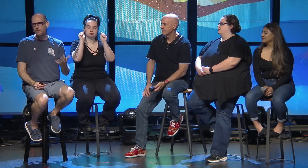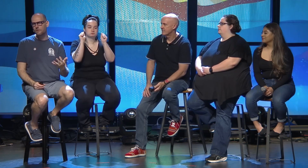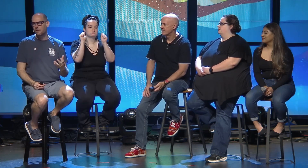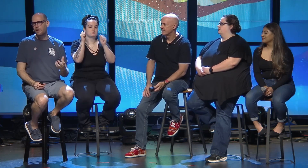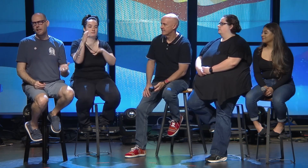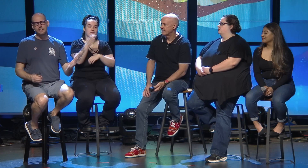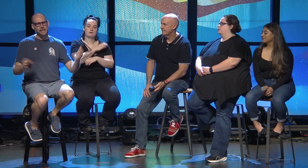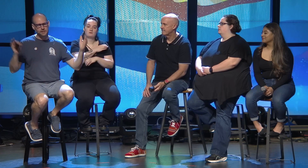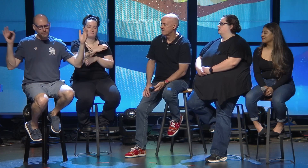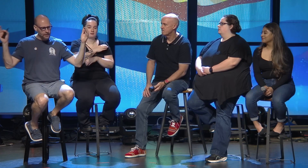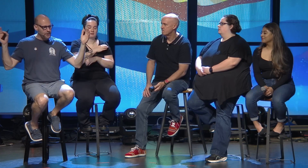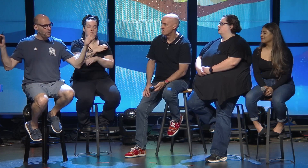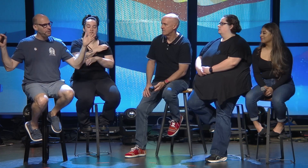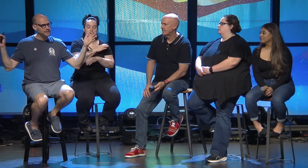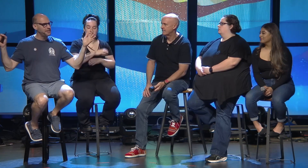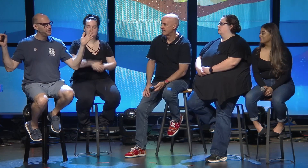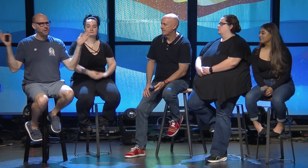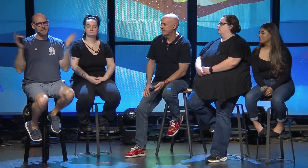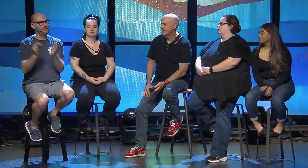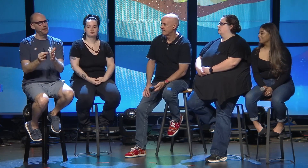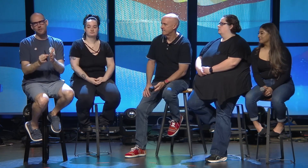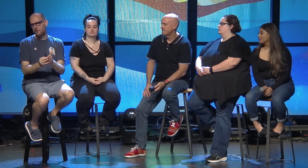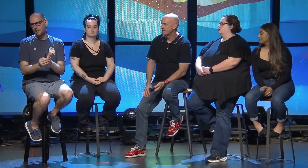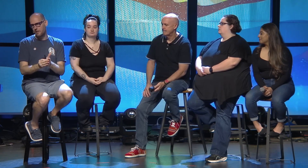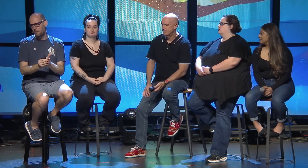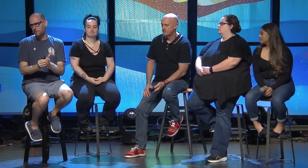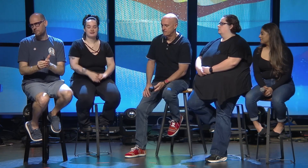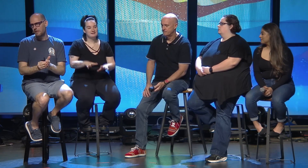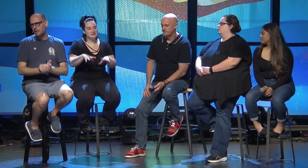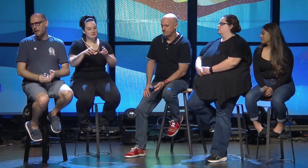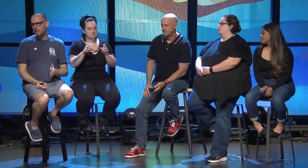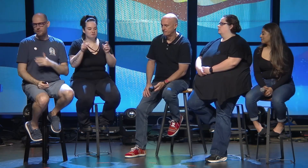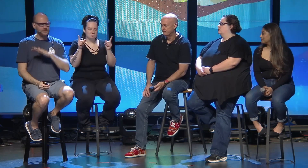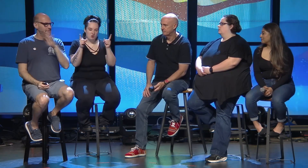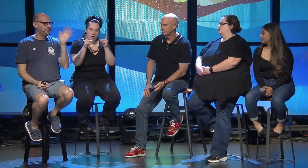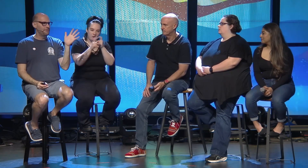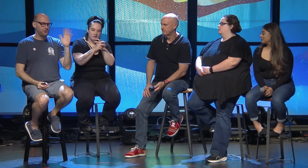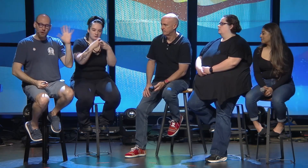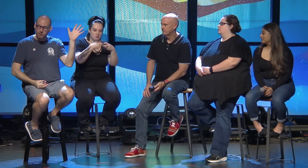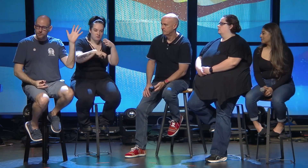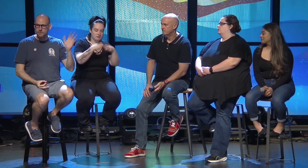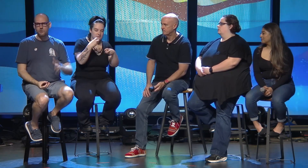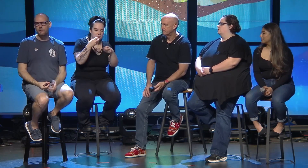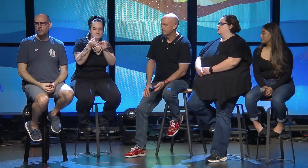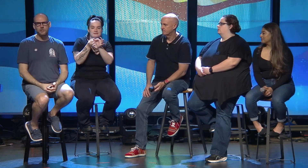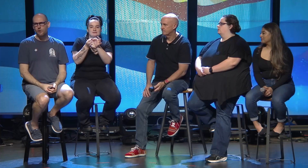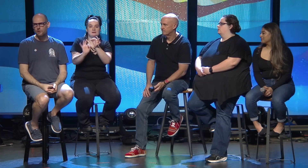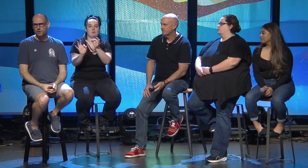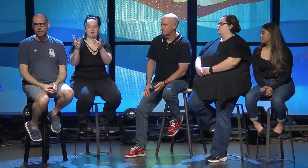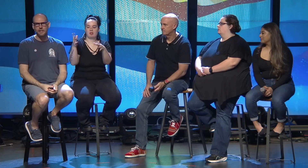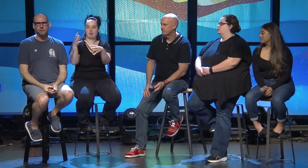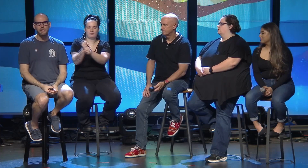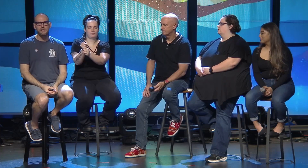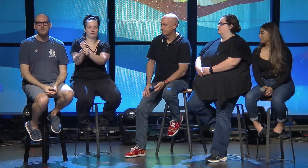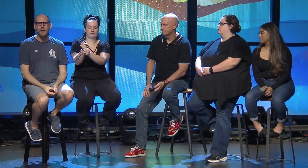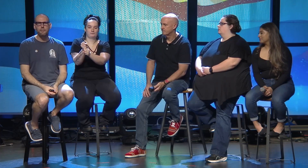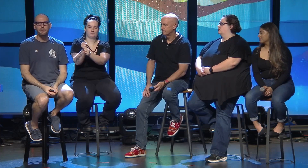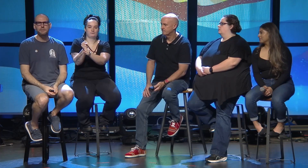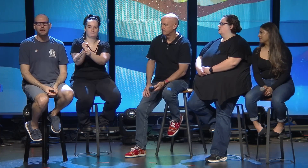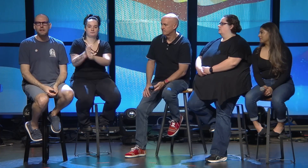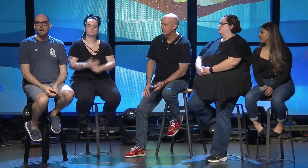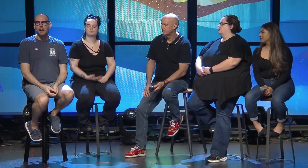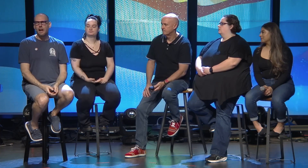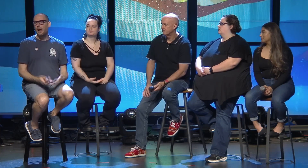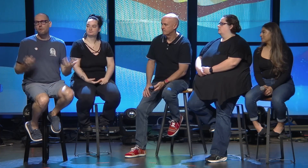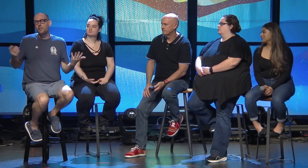with it takes a very complex issue and makes it very understandable. And it was 12 years ago or so, I think, when he did that.